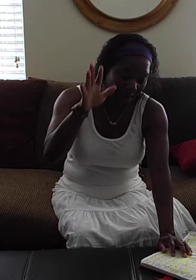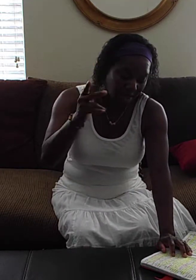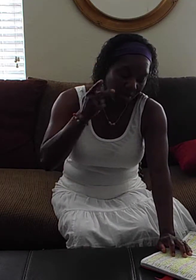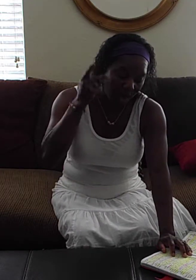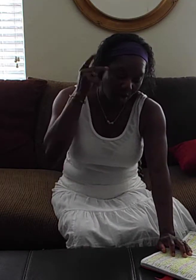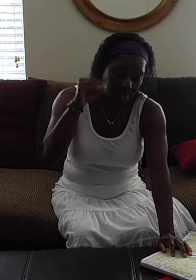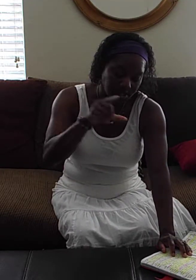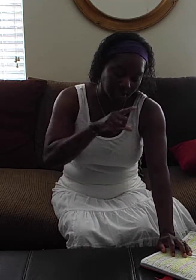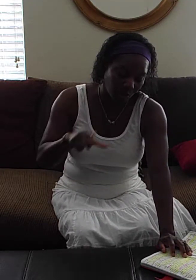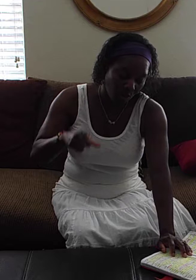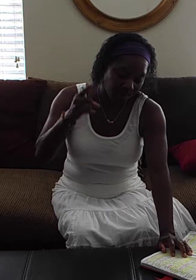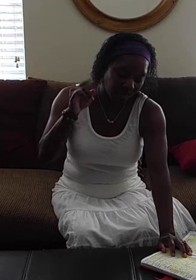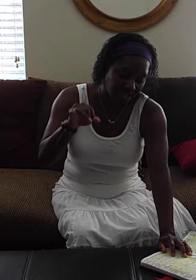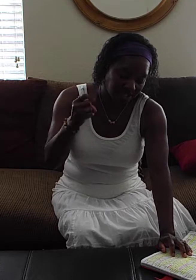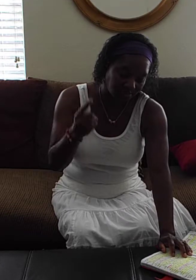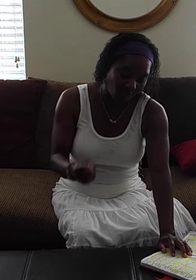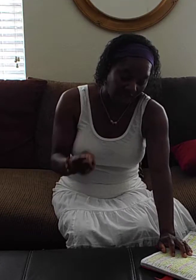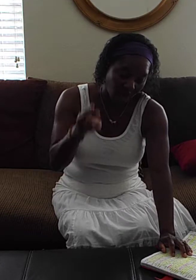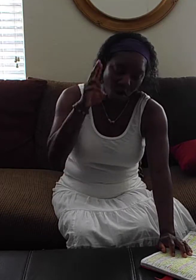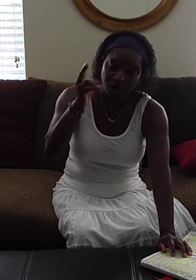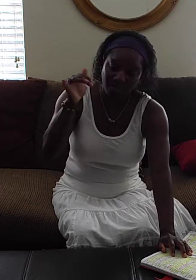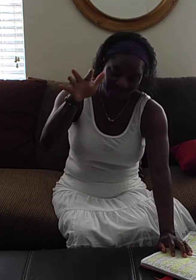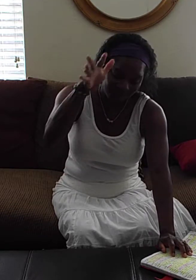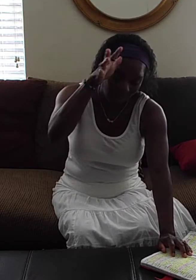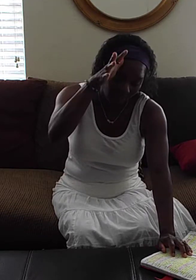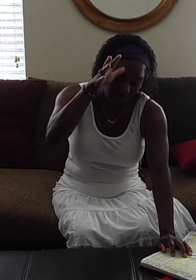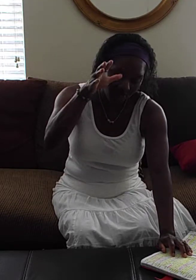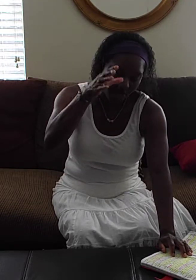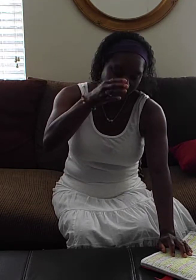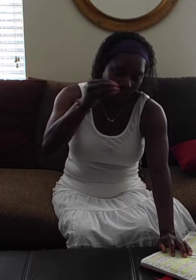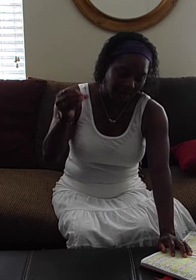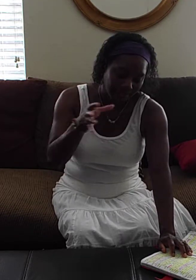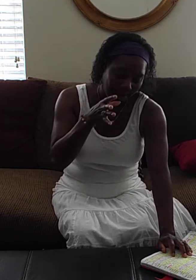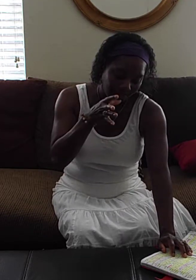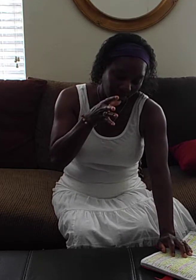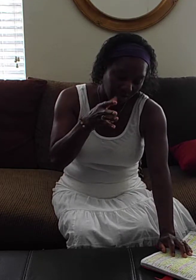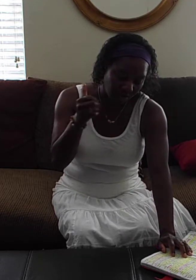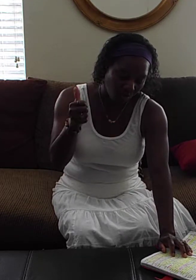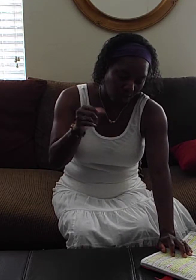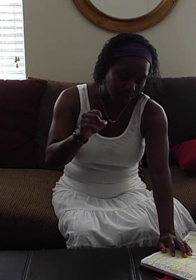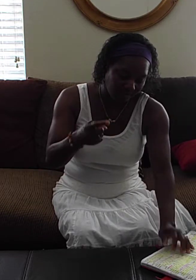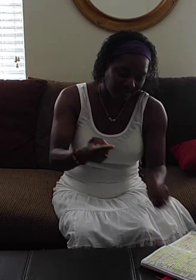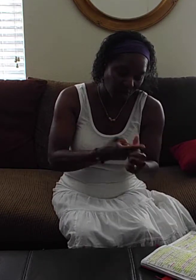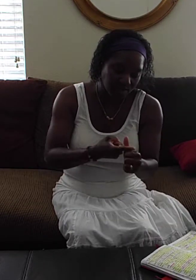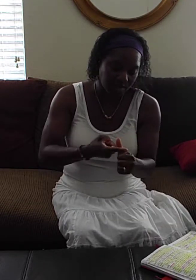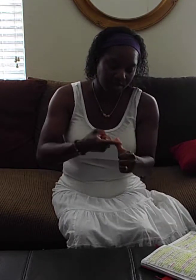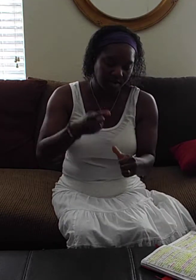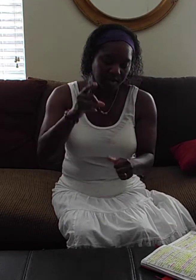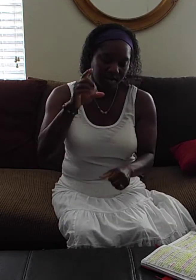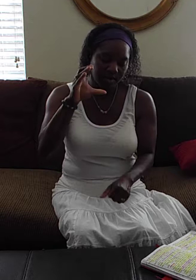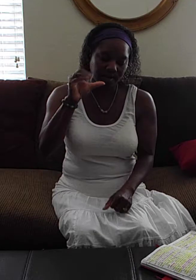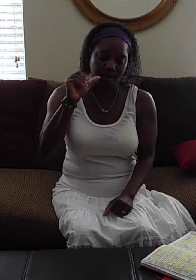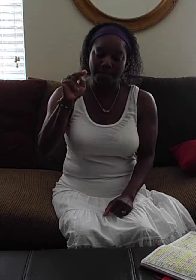your parents and the Lord, for this is right. Honor thy father and mother, which is first